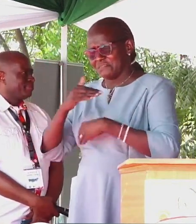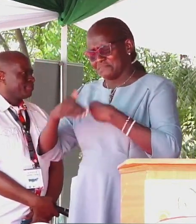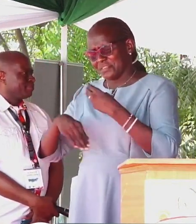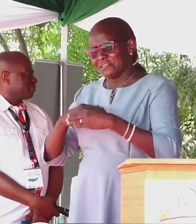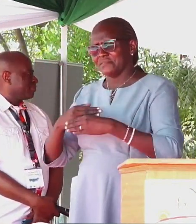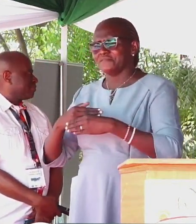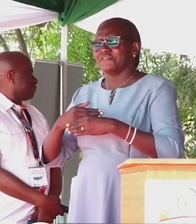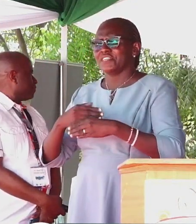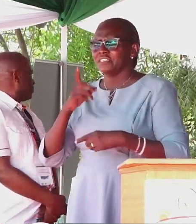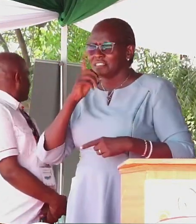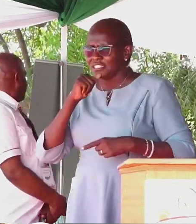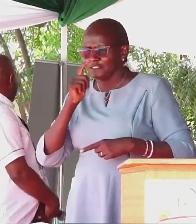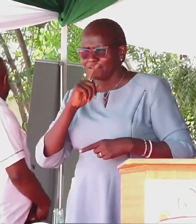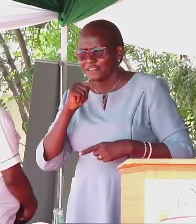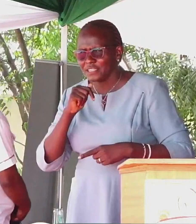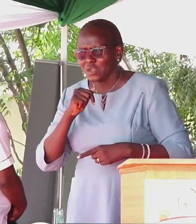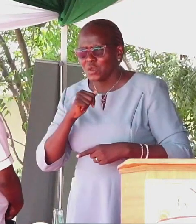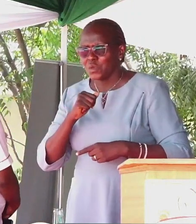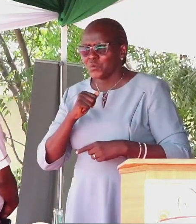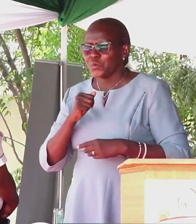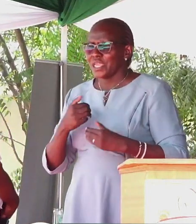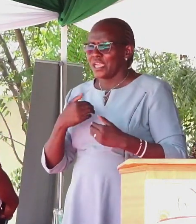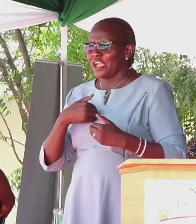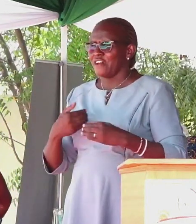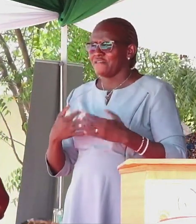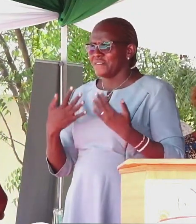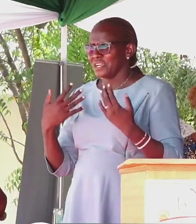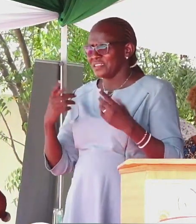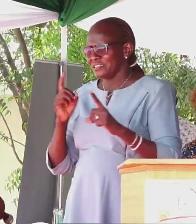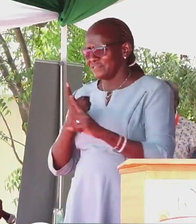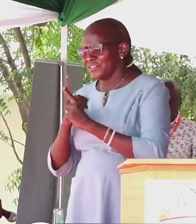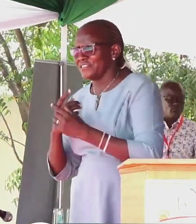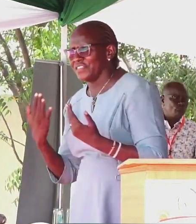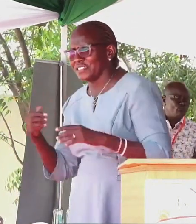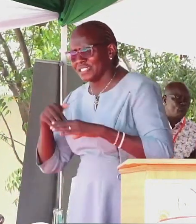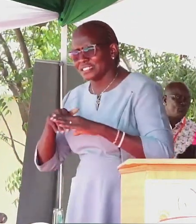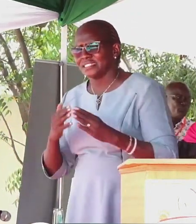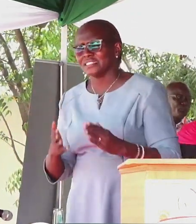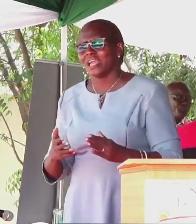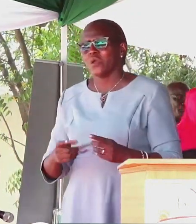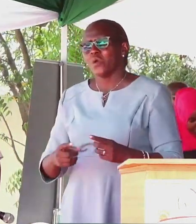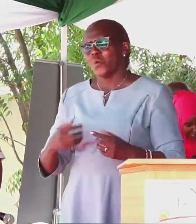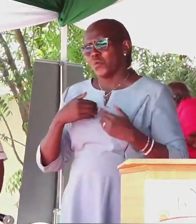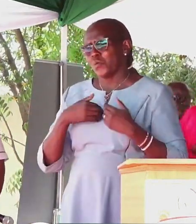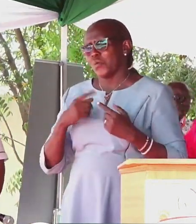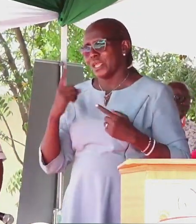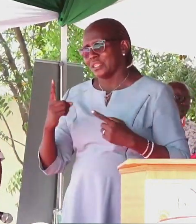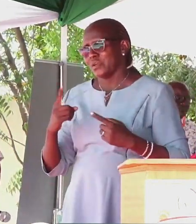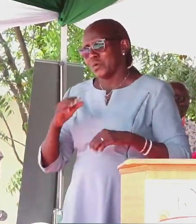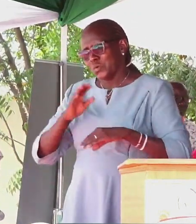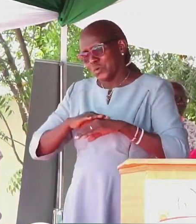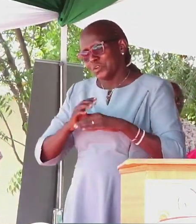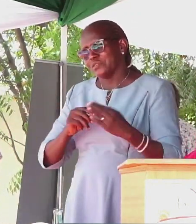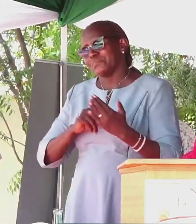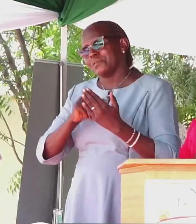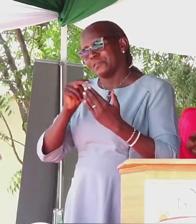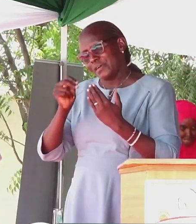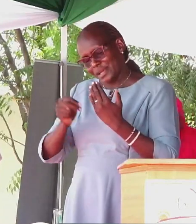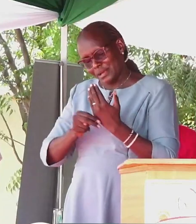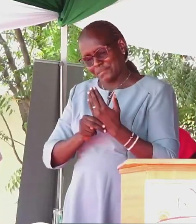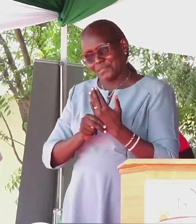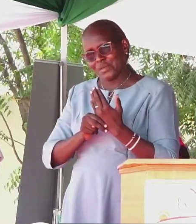labs within them where we have equipped them with television sets, and we have one good program, and this is